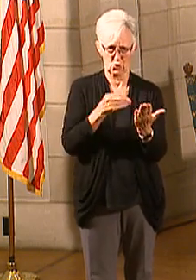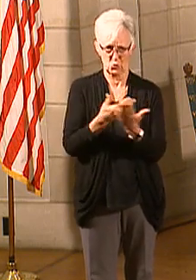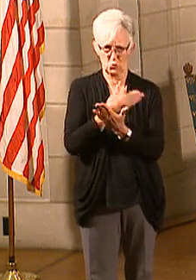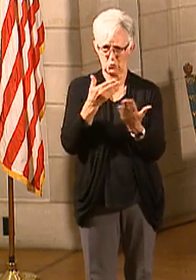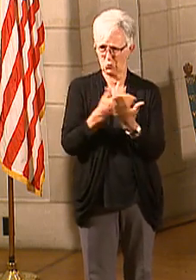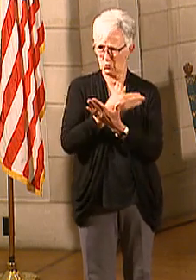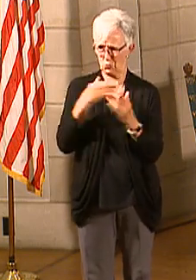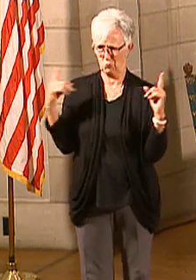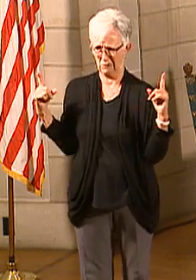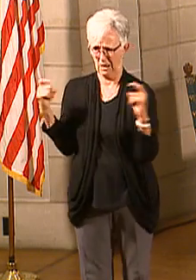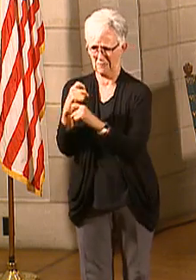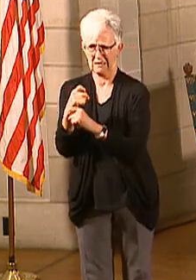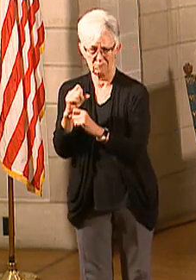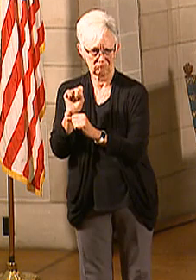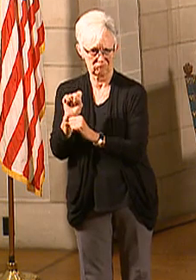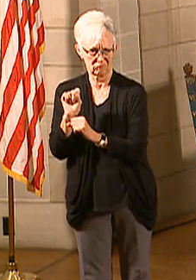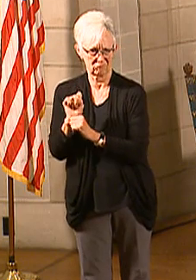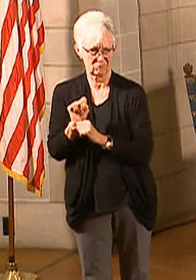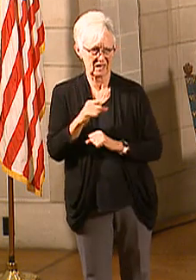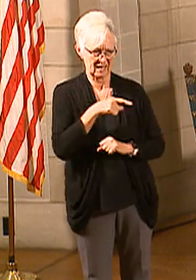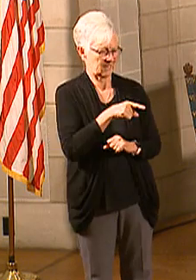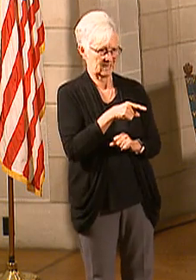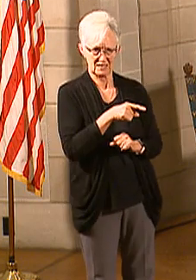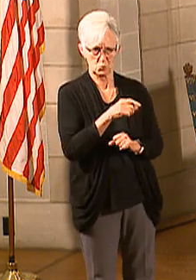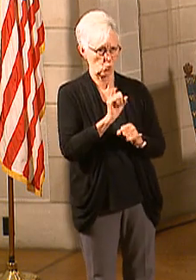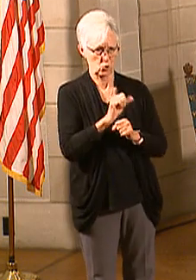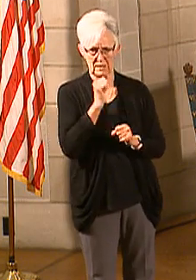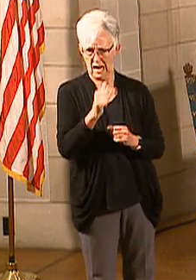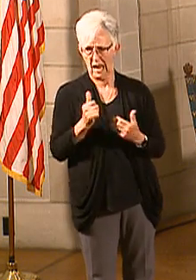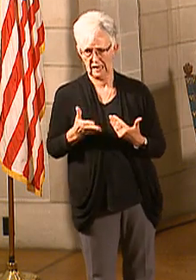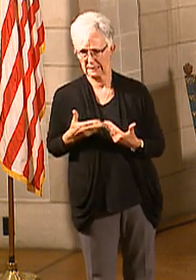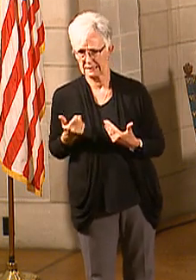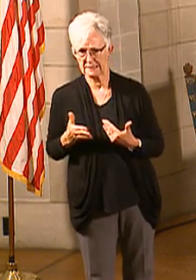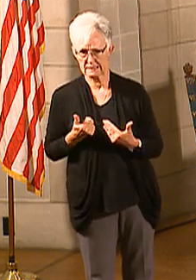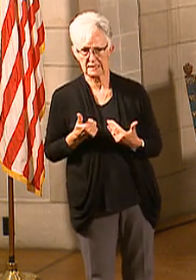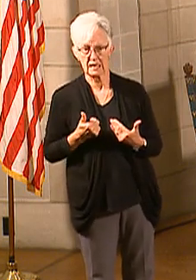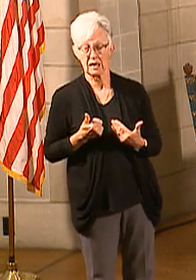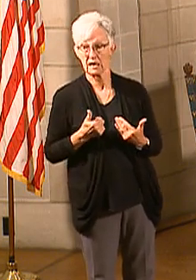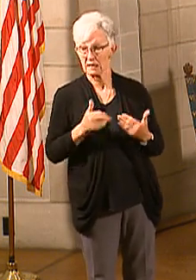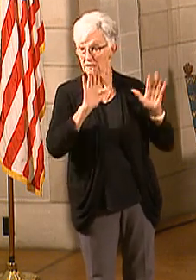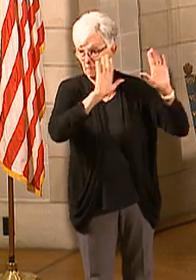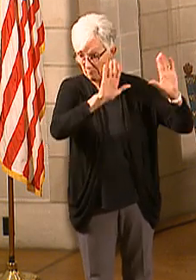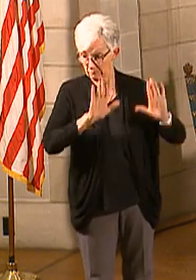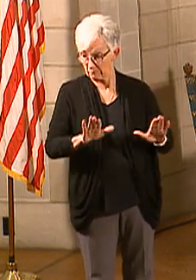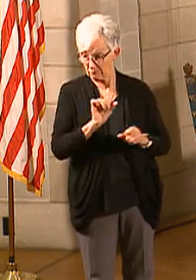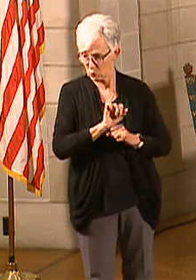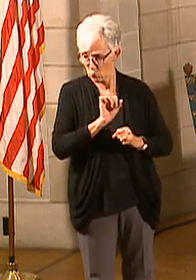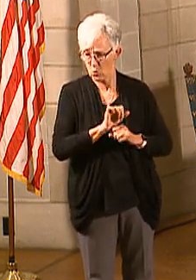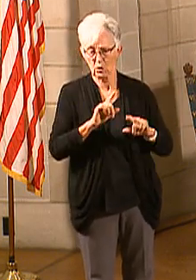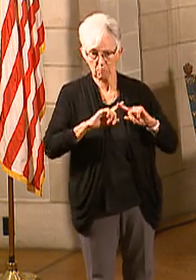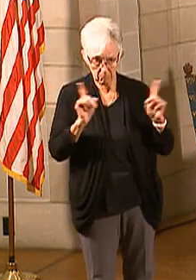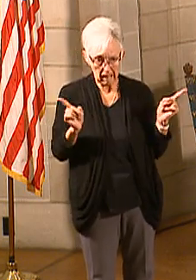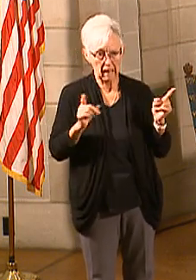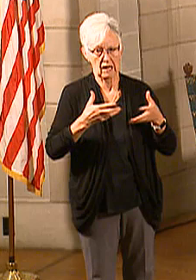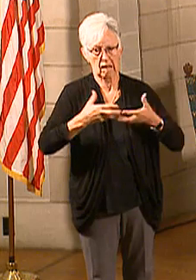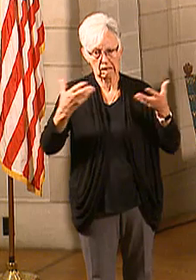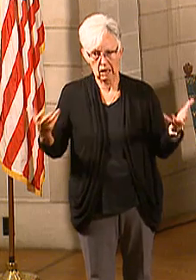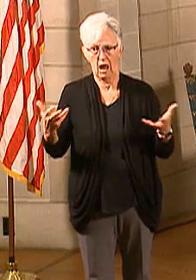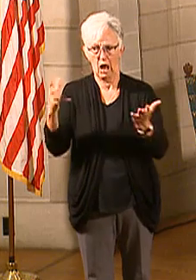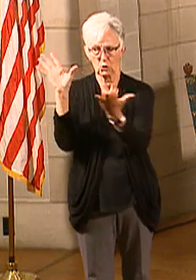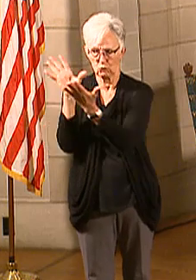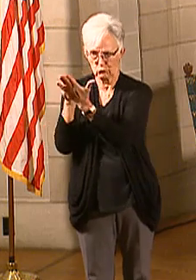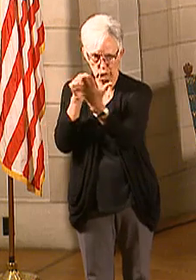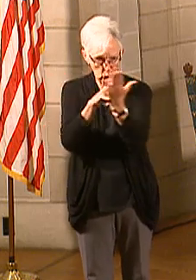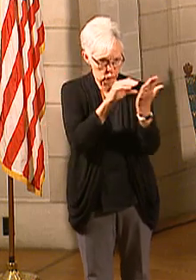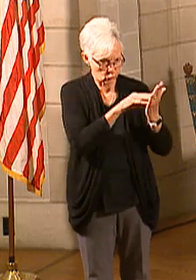the front row. This is certainly complex work. It's powerful, amazing work, but it is complex and there is a lot to learn. And so we really